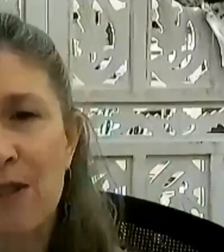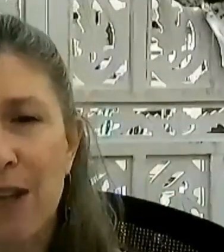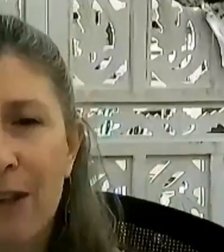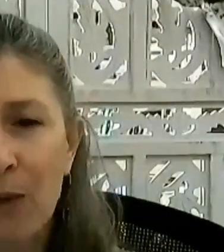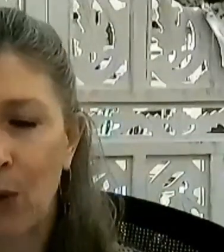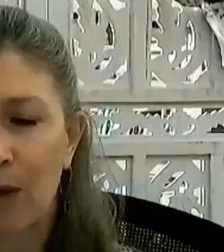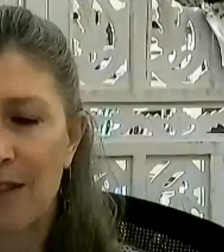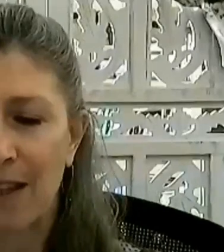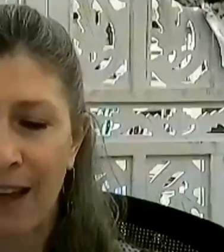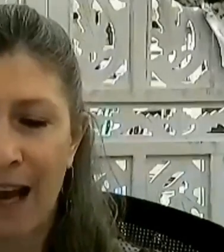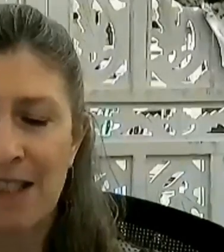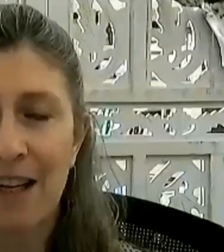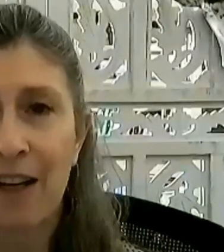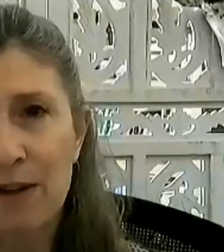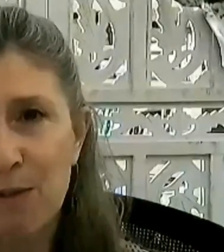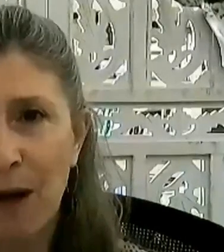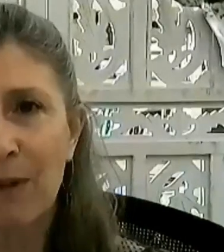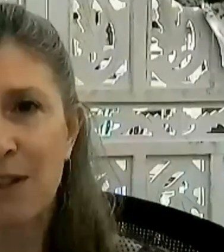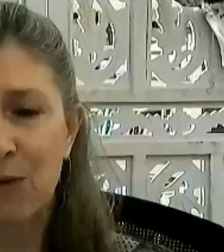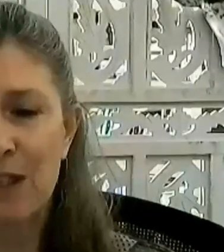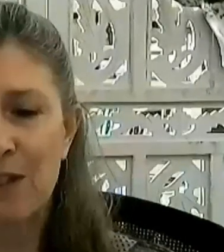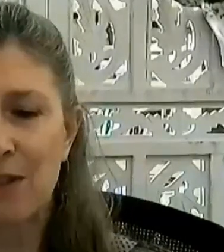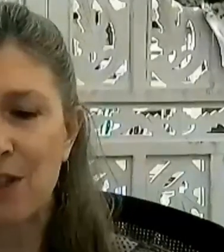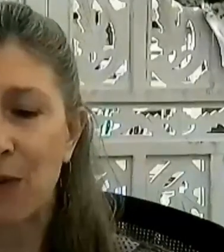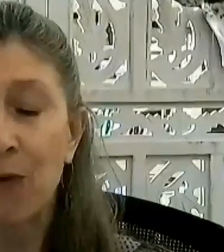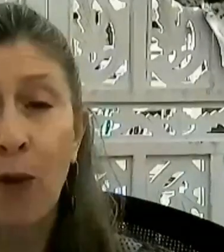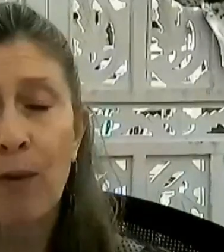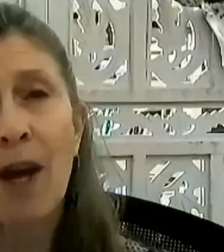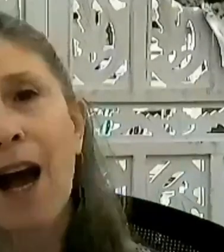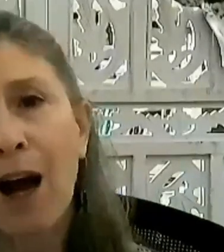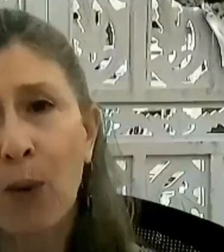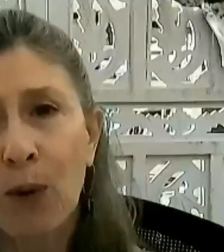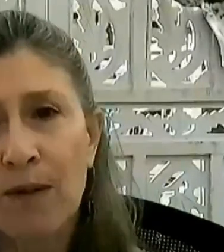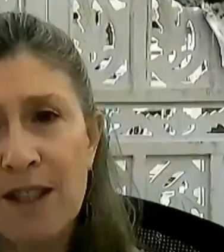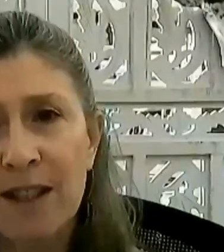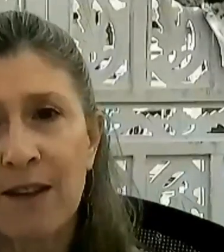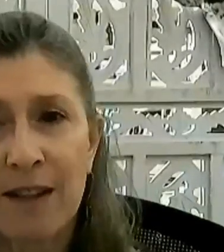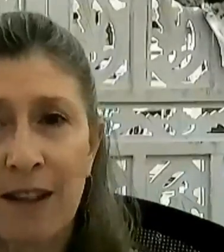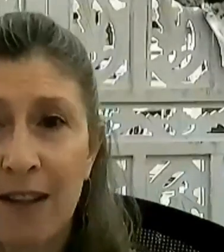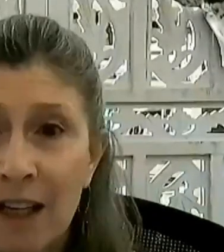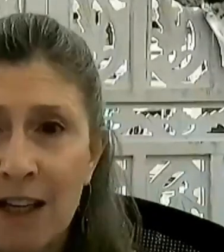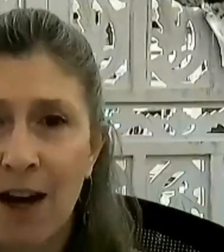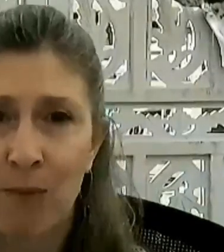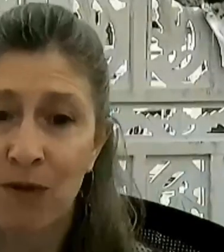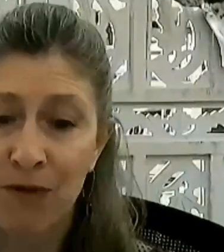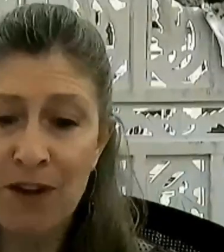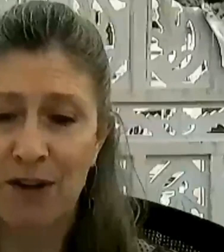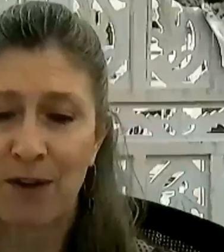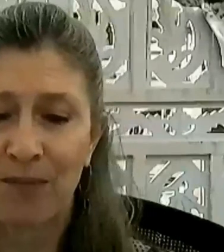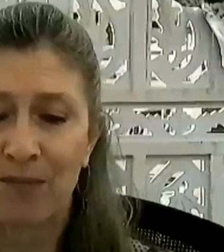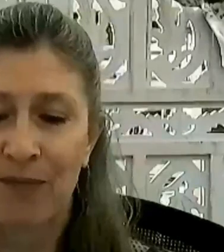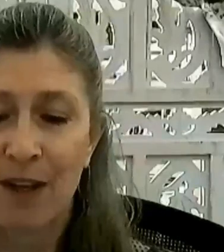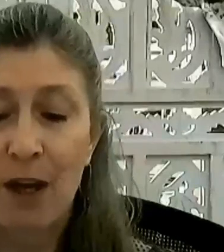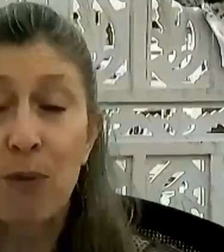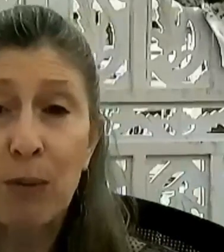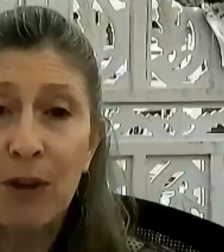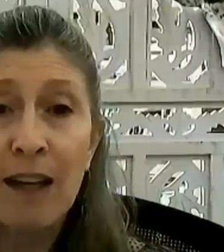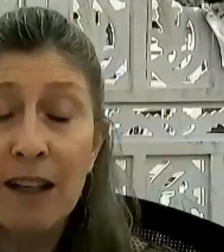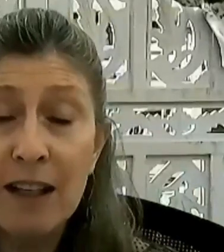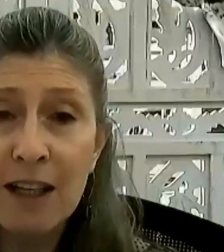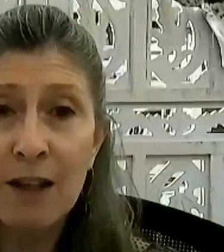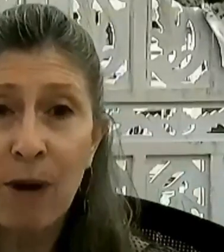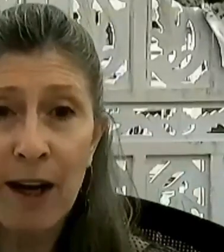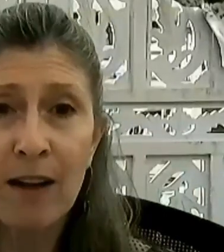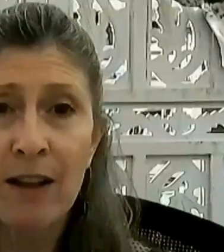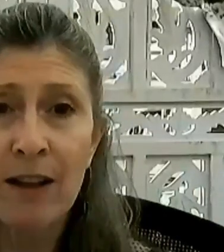the Muries, who studied wolves in Alaska and whose published research informed how wolves live and that they need not be feared.